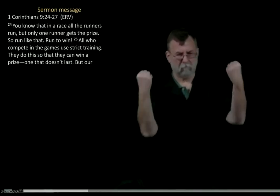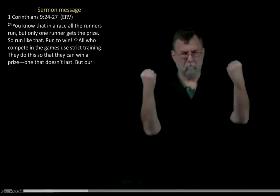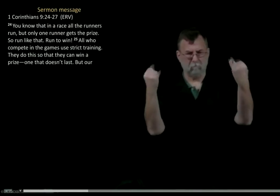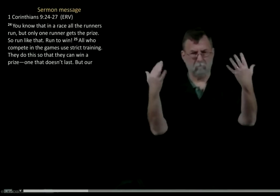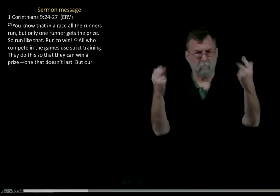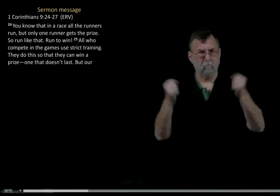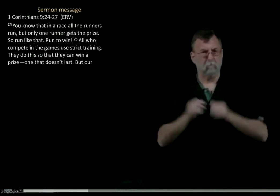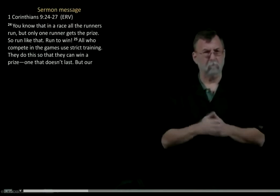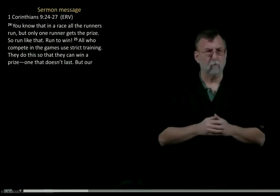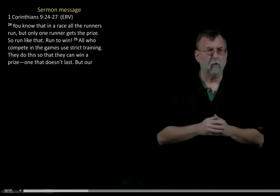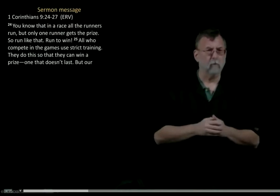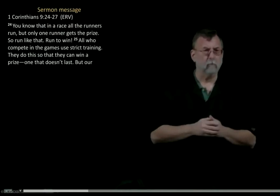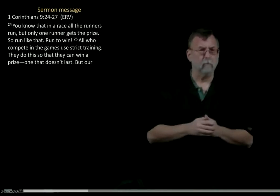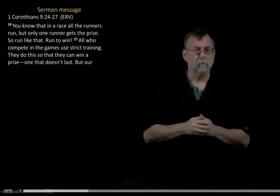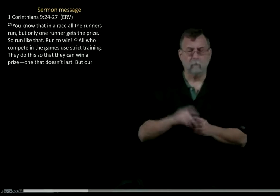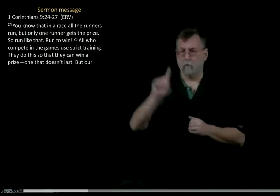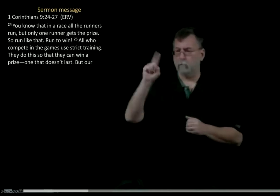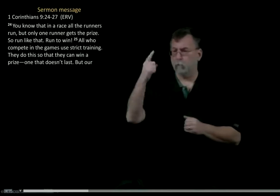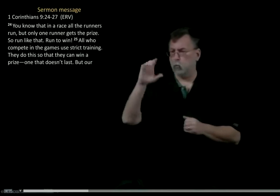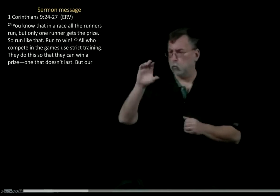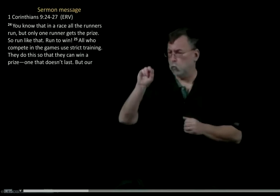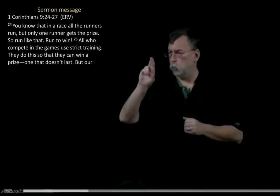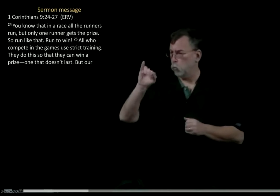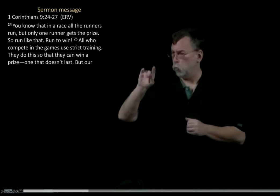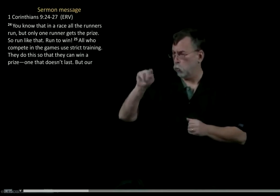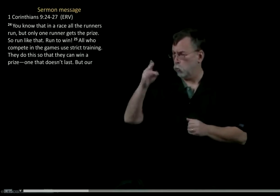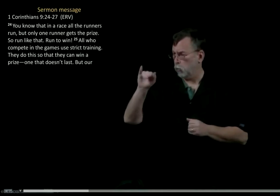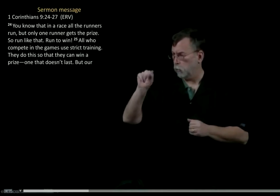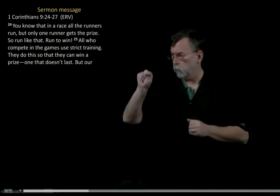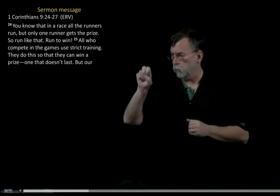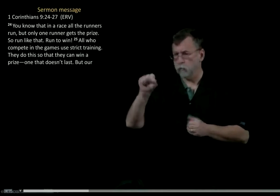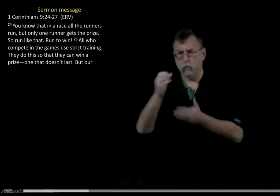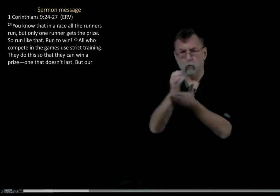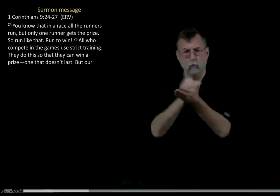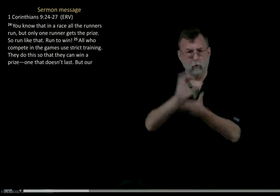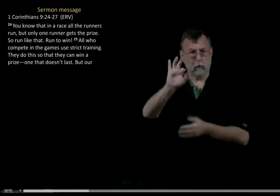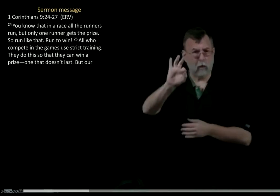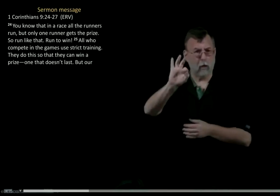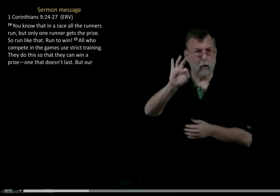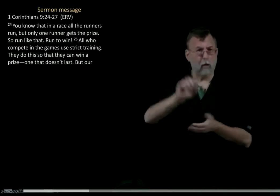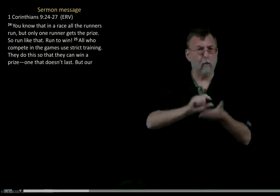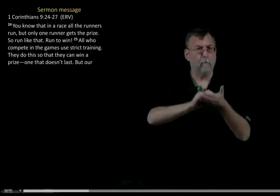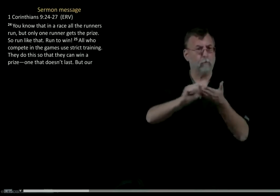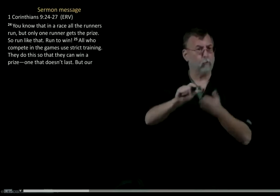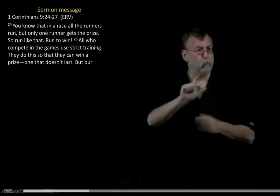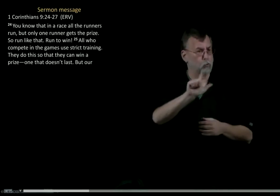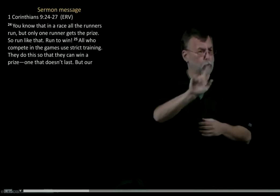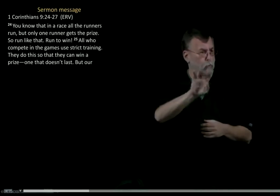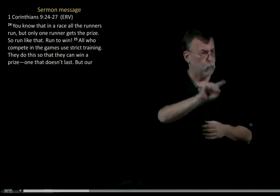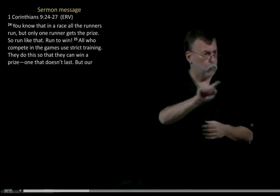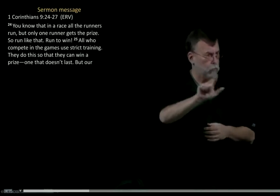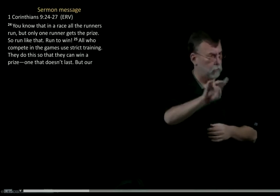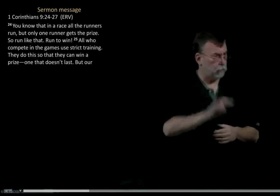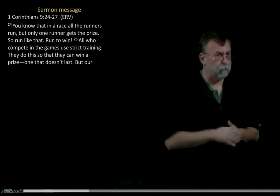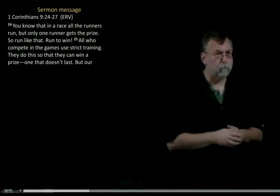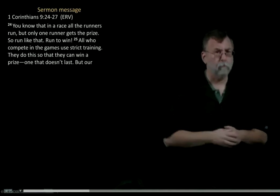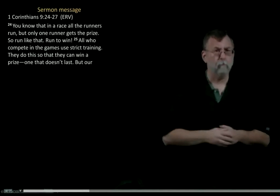Okay, so now I'll sign it. 1 Corinthians chapter 9, 24 through